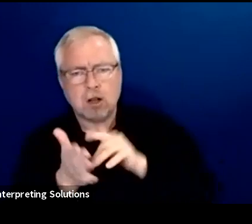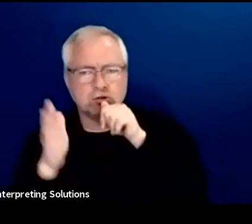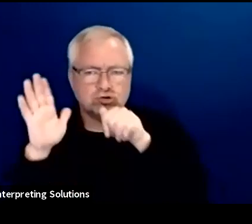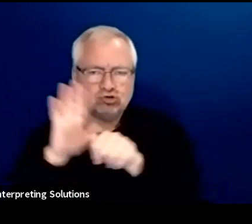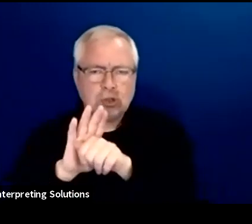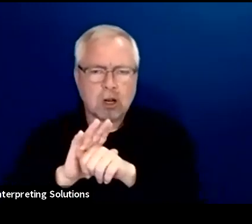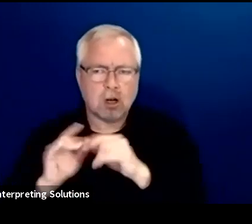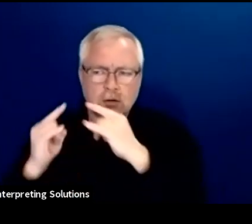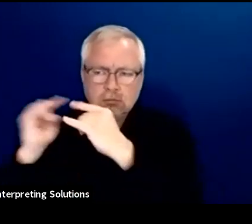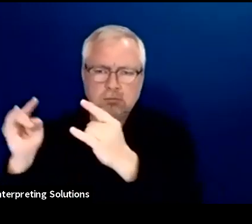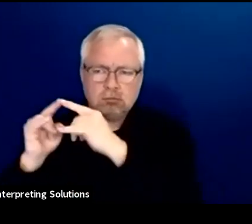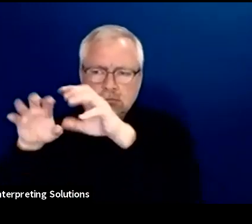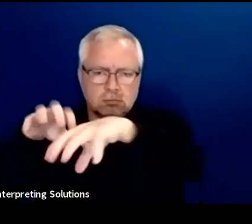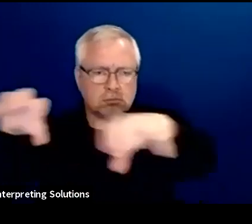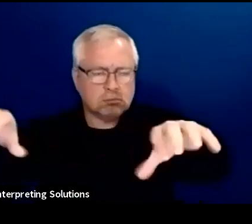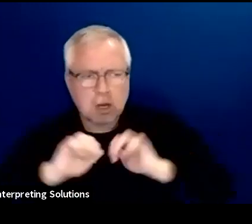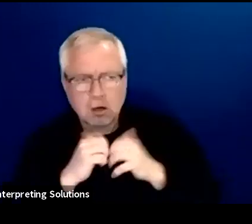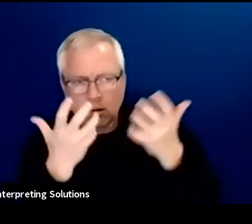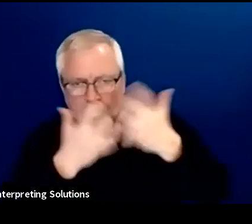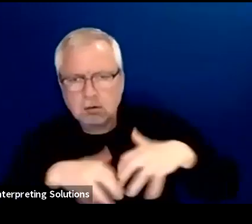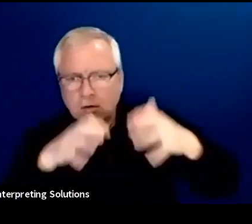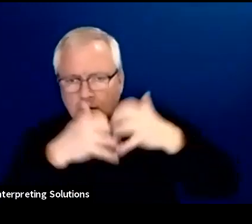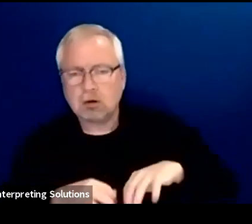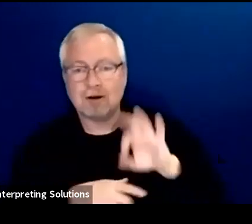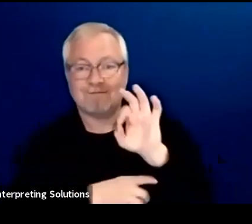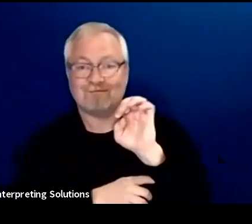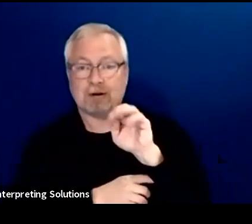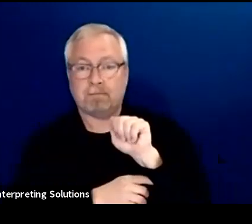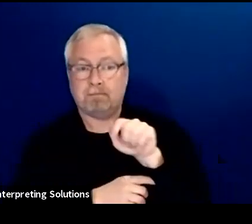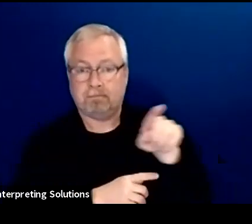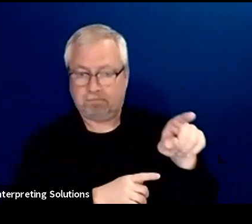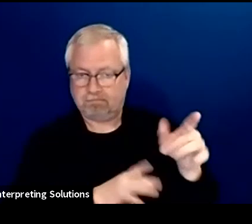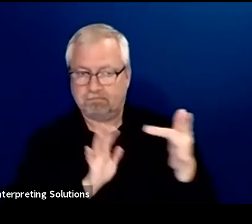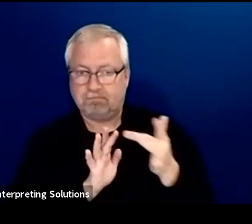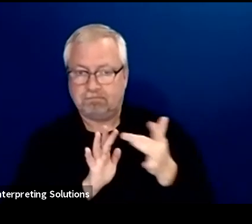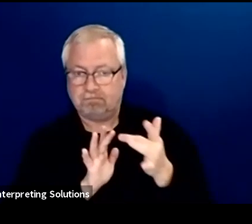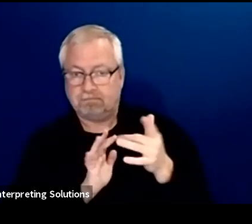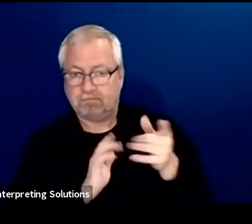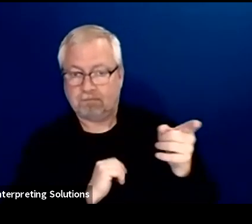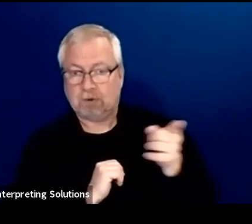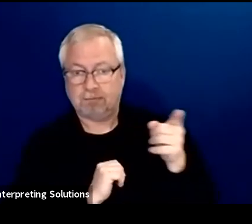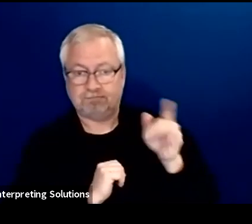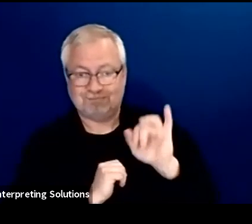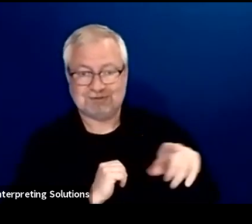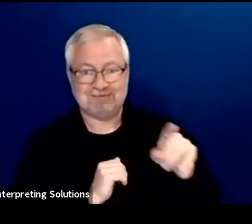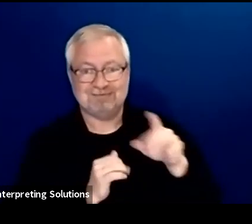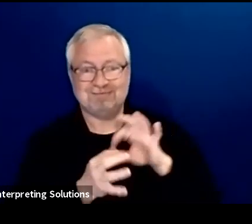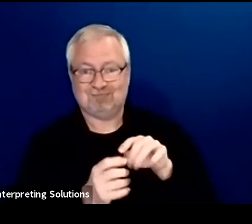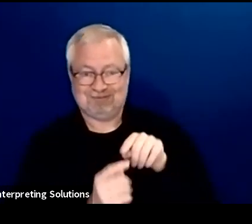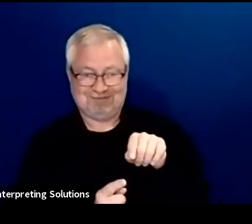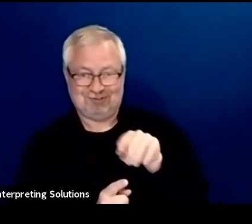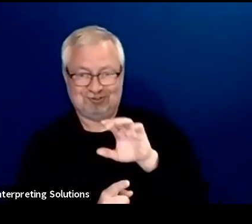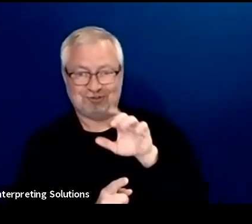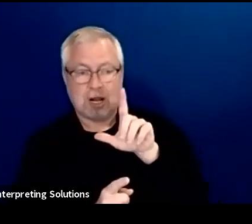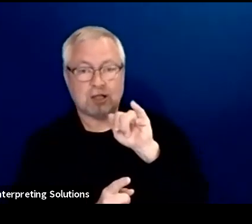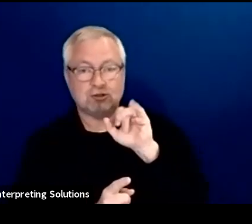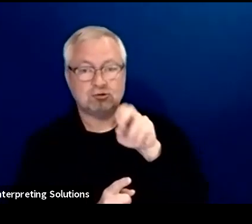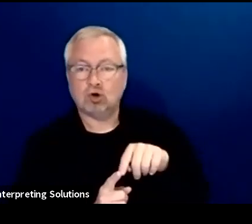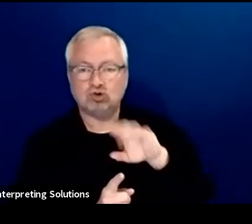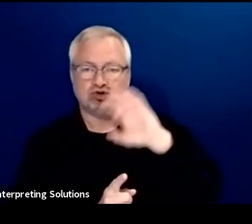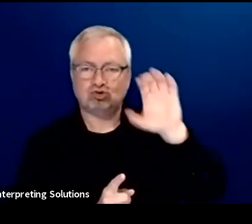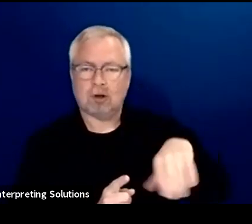contact at FEMA is the regional administrator in Chicago. The country has 10 FEMA regions, and we're part of a 6-state upper